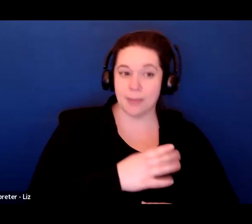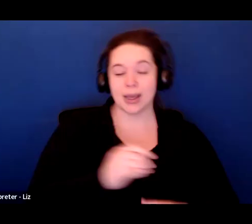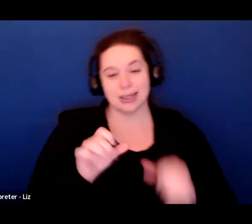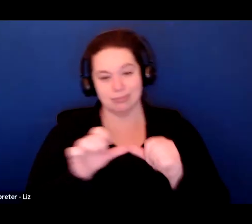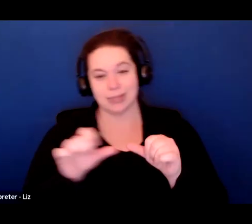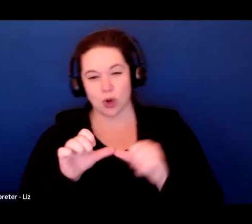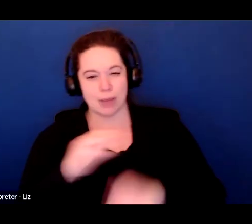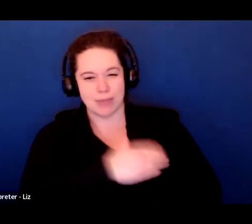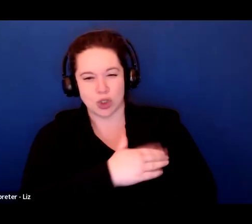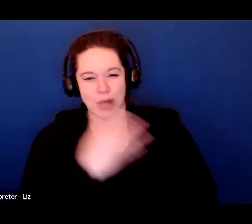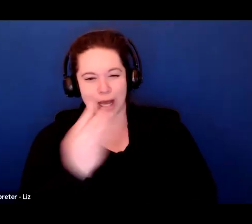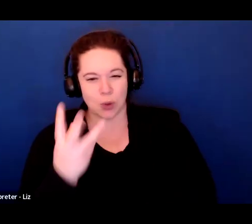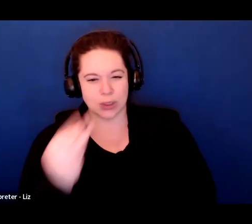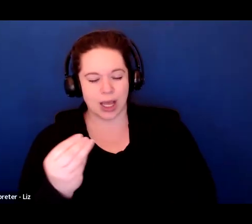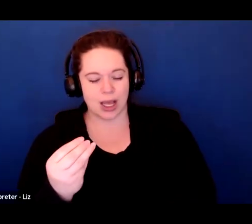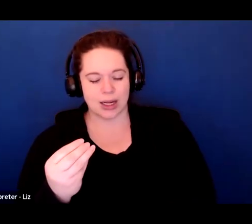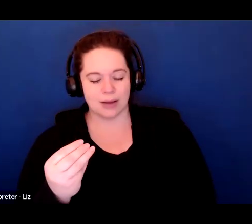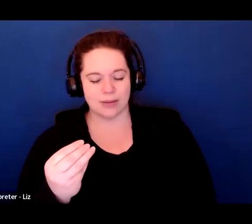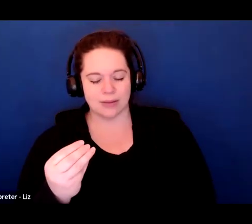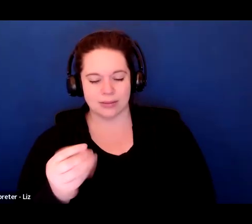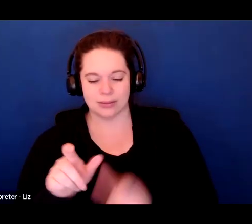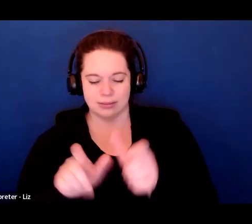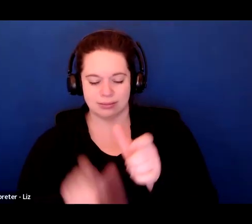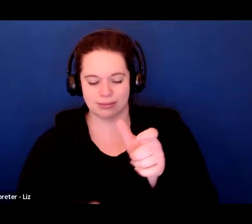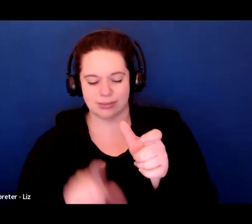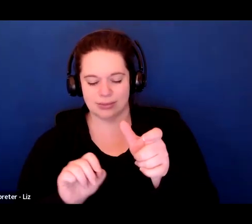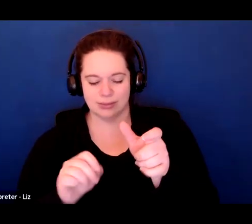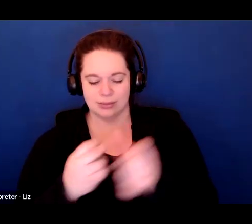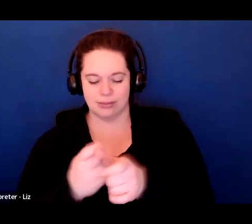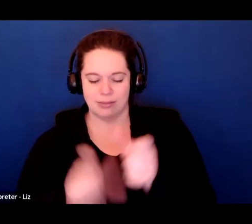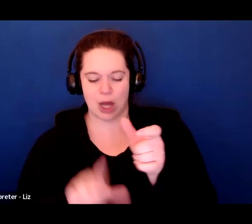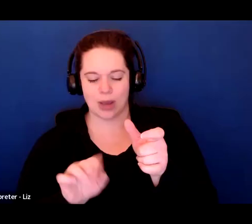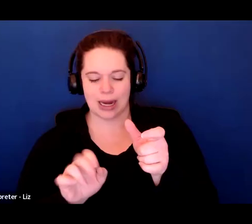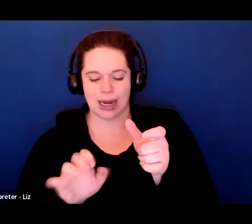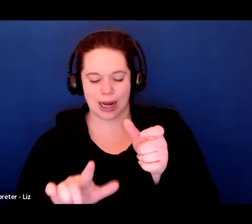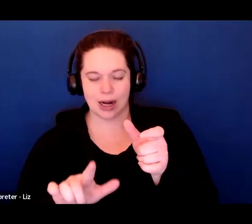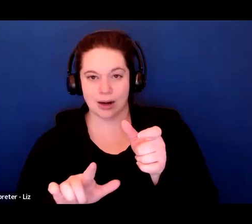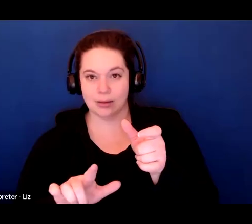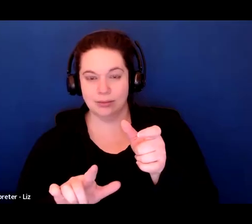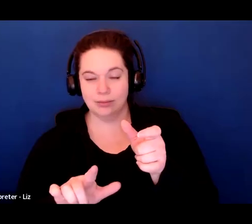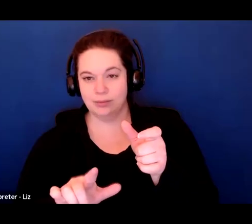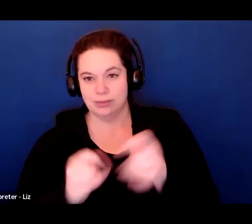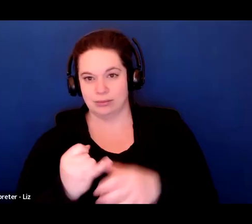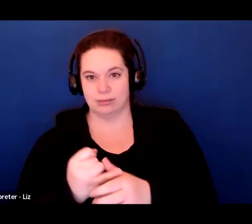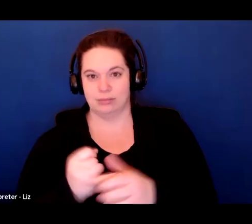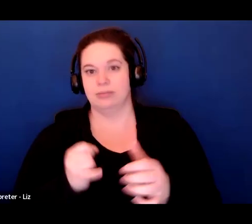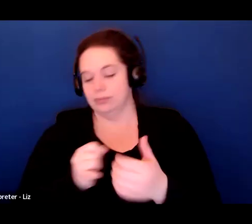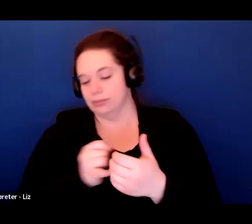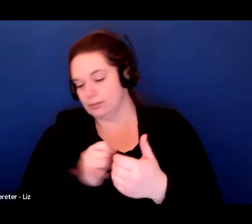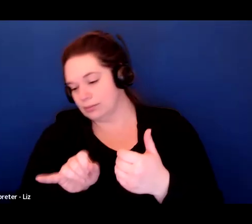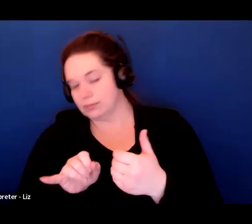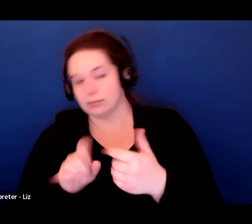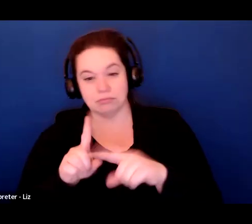to the muscle outside of the spinal canal so that it won't come out. And so